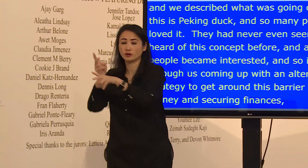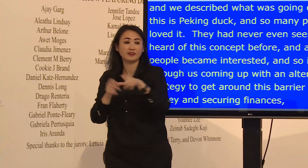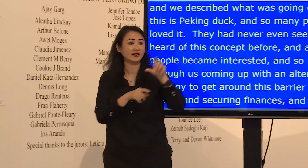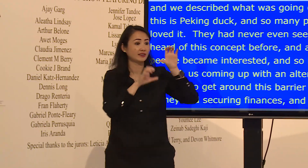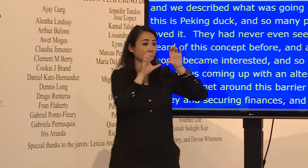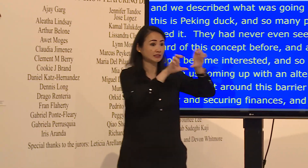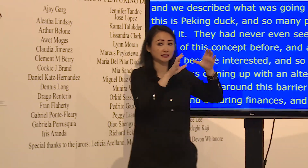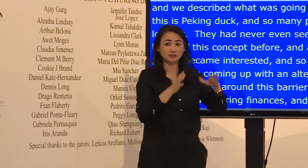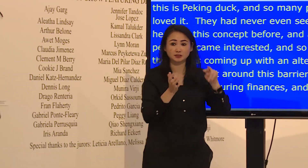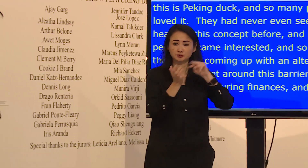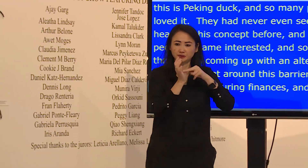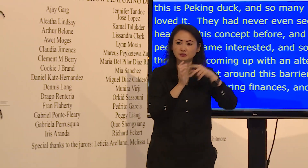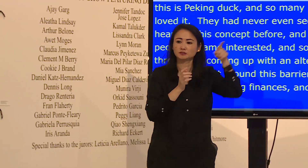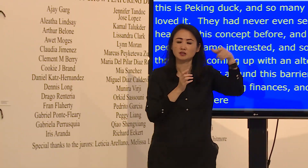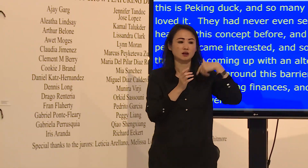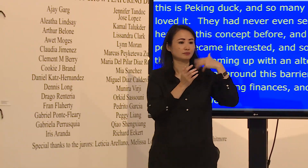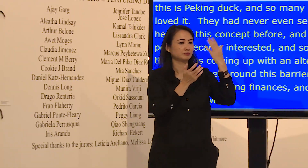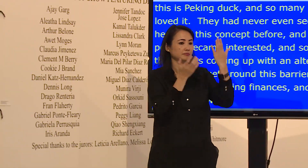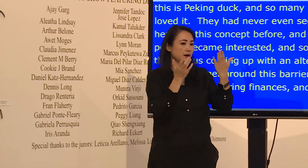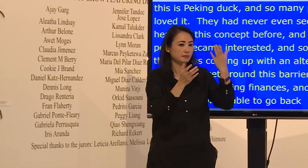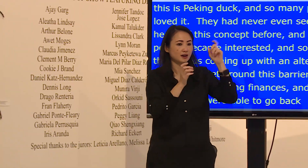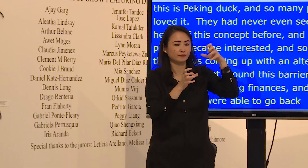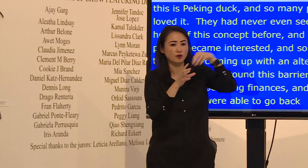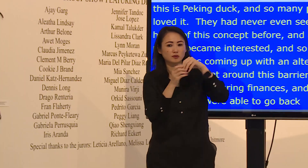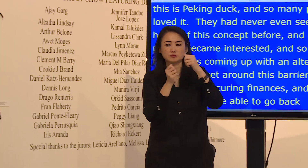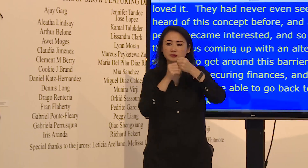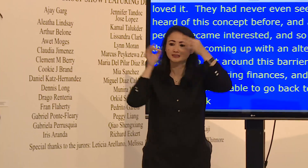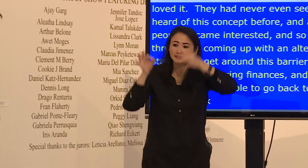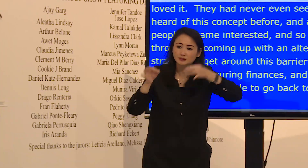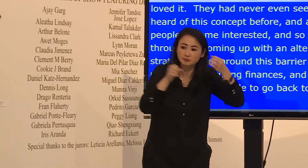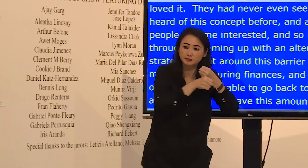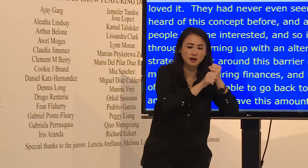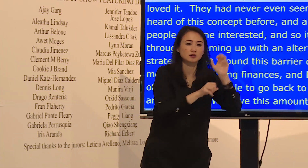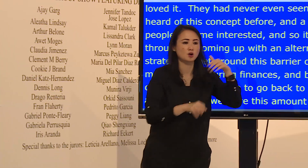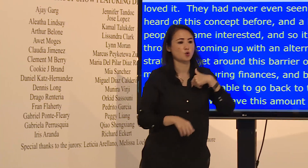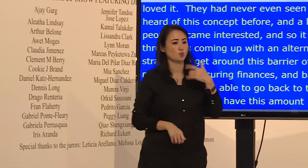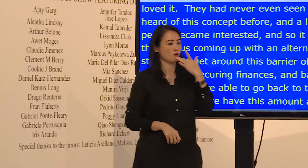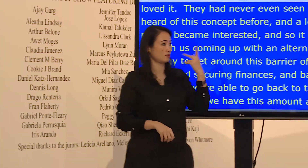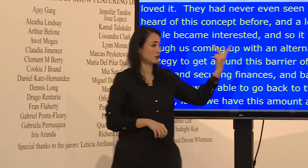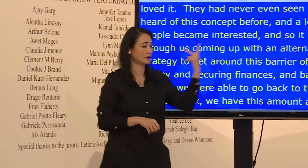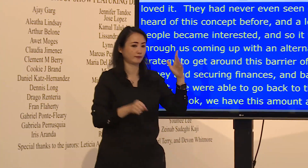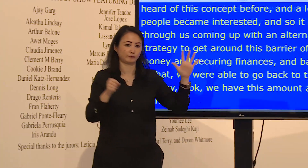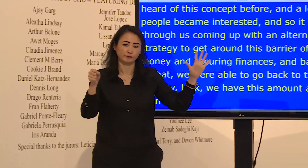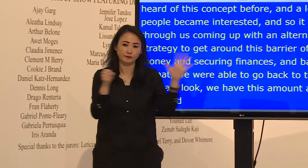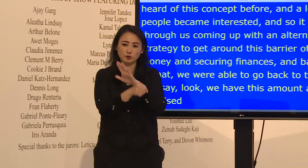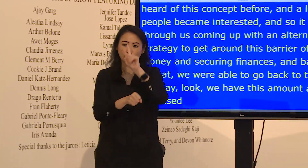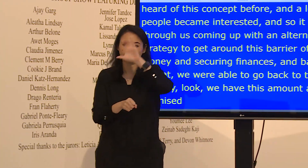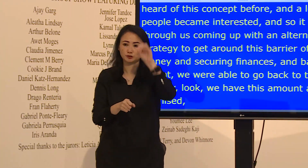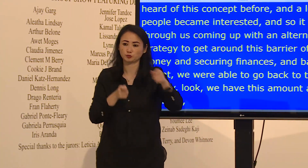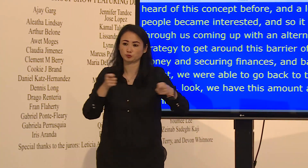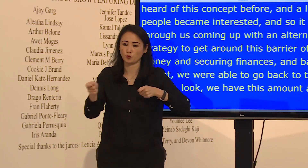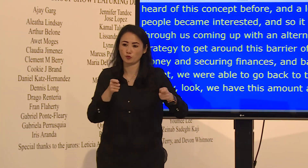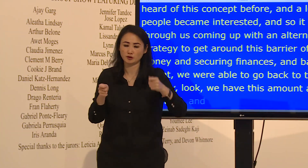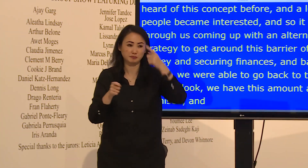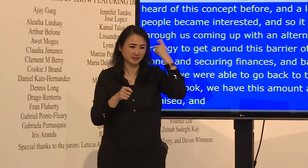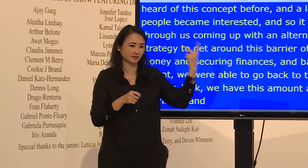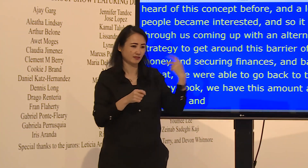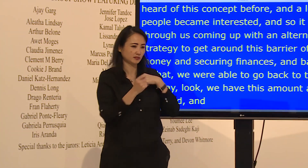amount already promised as an investment. We have people that are willing to back us. And what happened is we had full